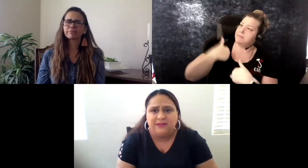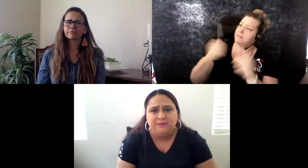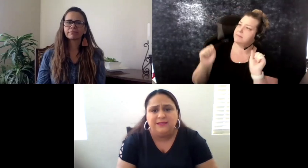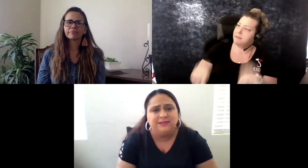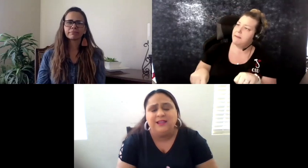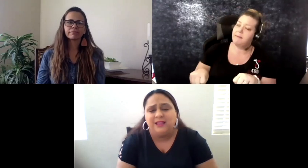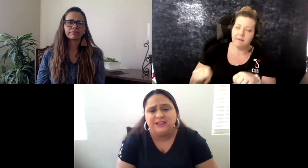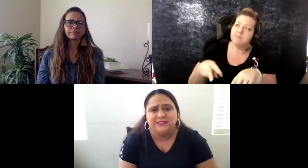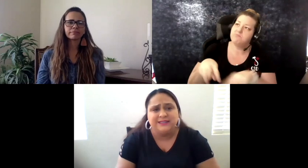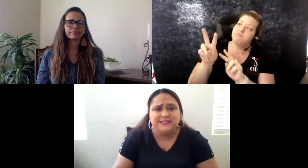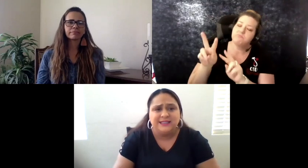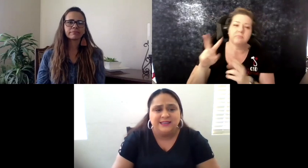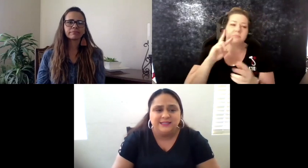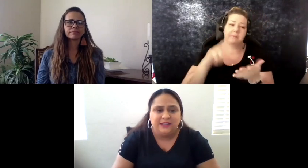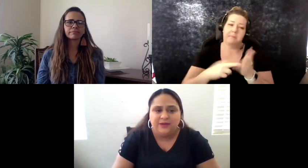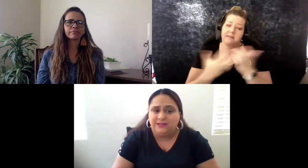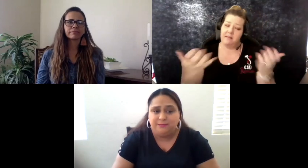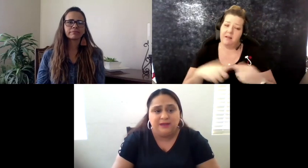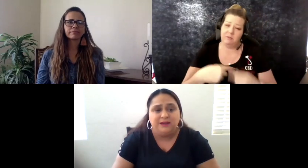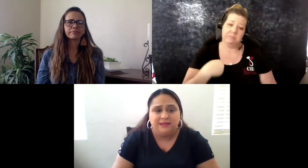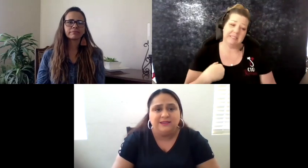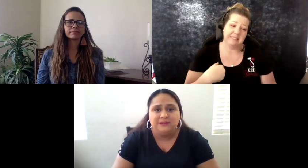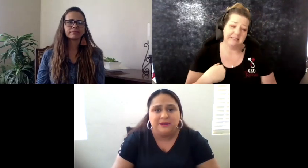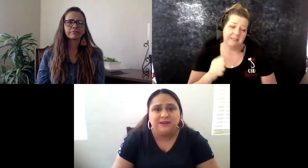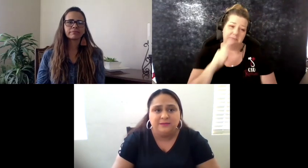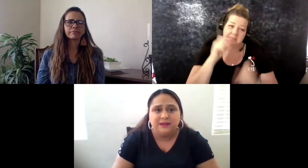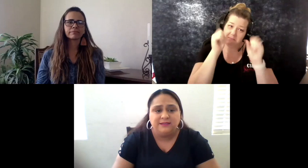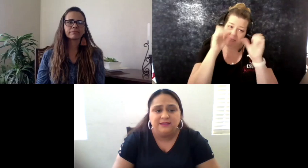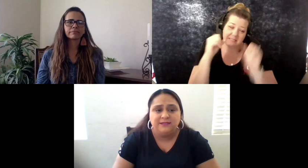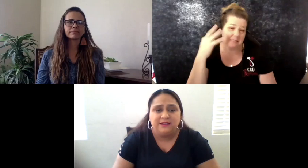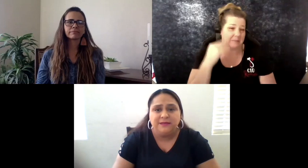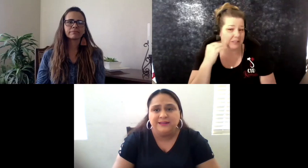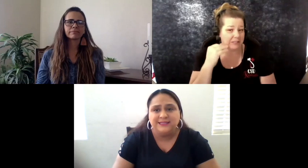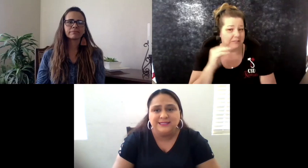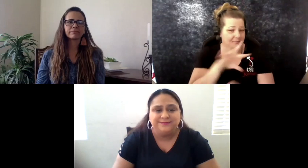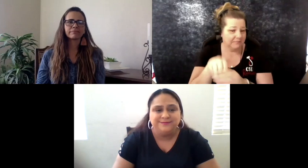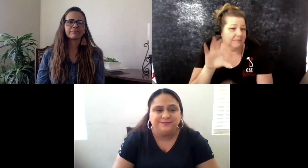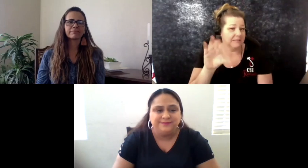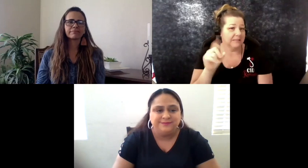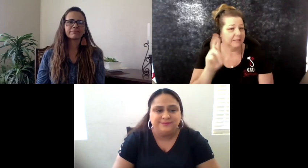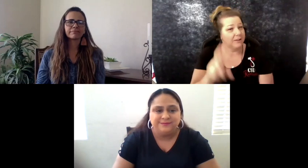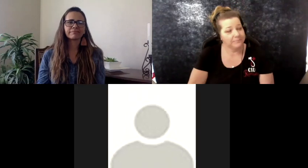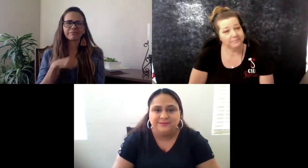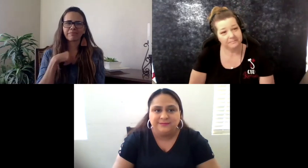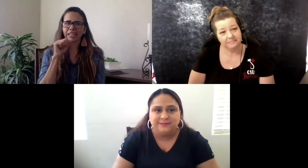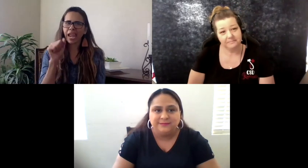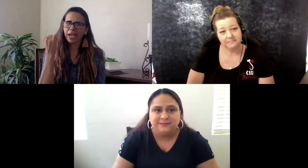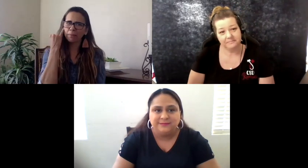life. It means a lot to it. So it's been an amazing experience being a CSDR parent.